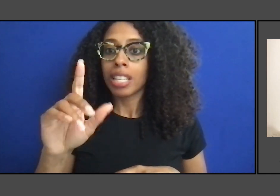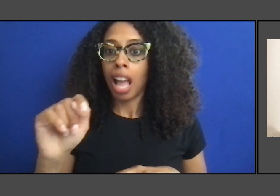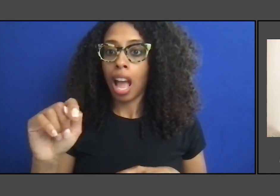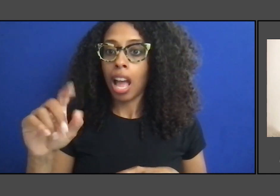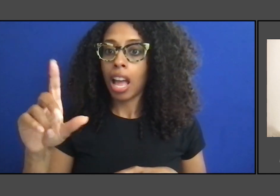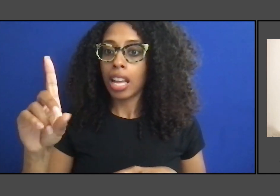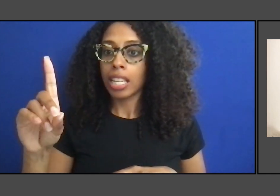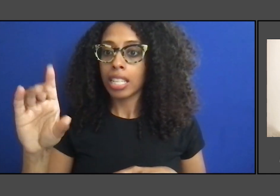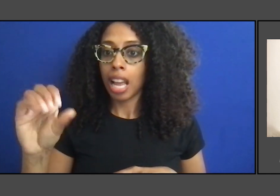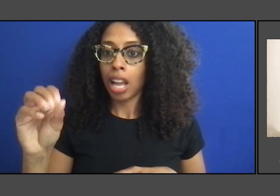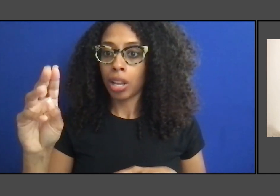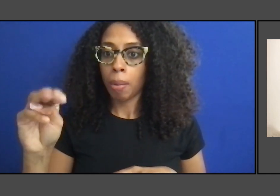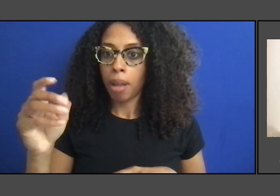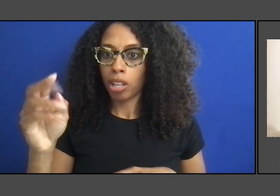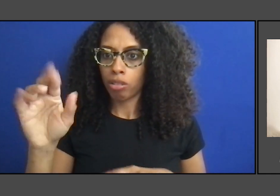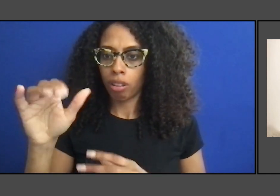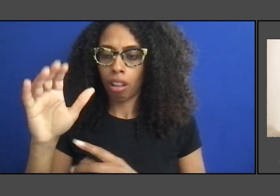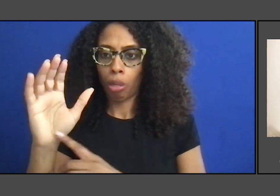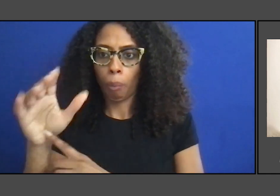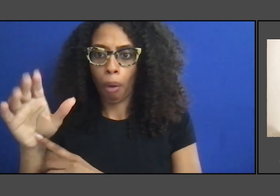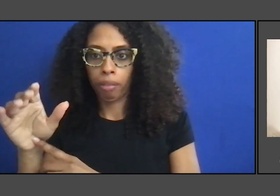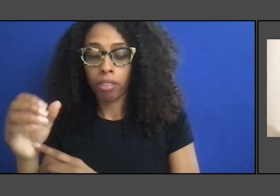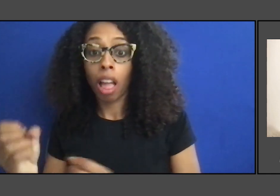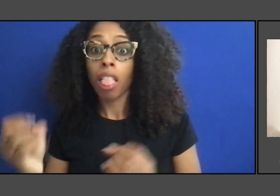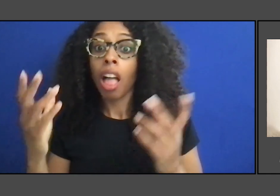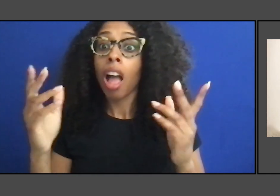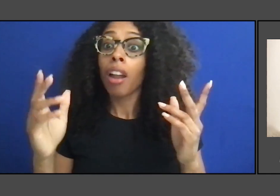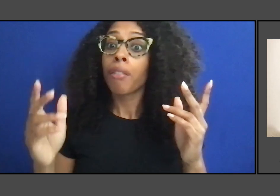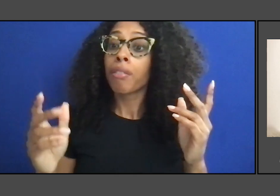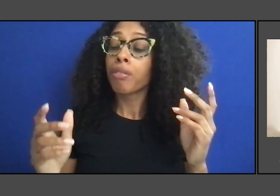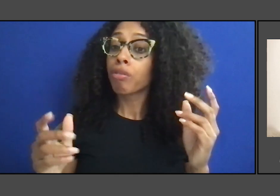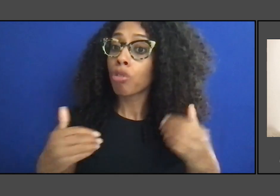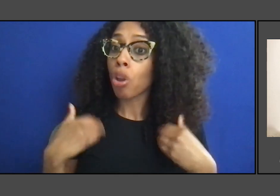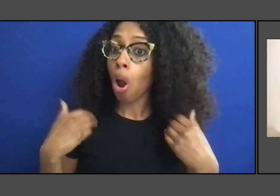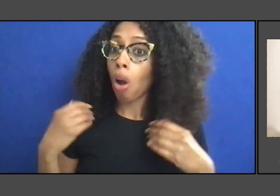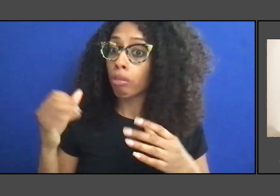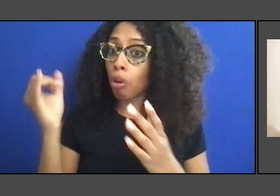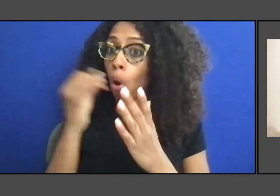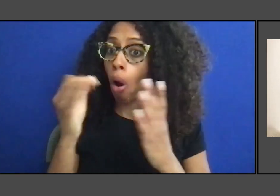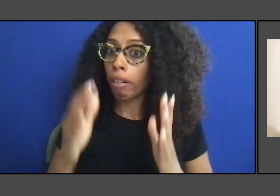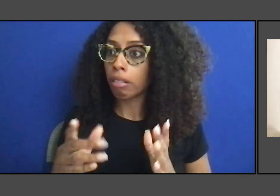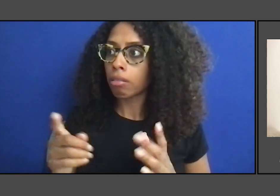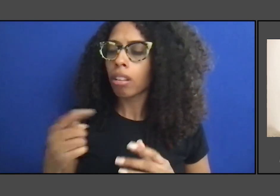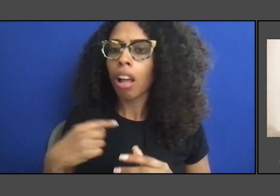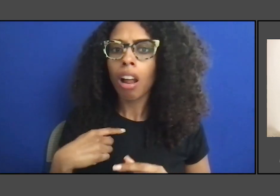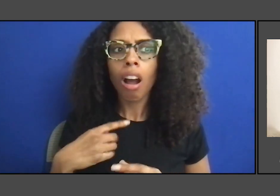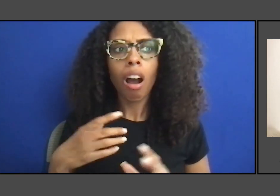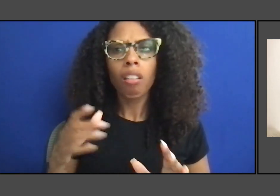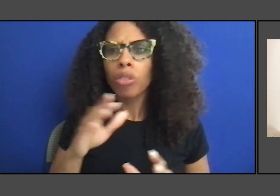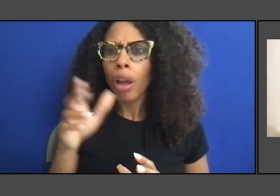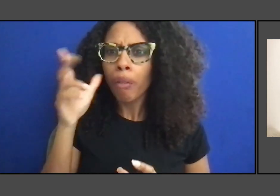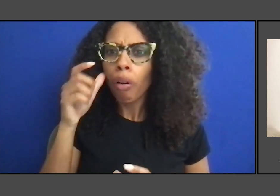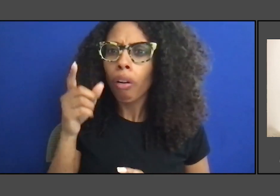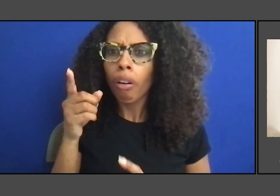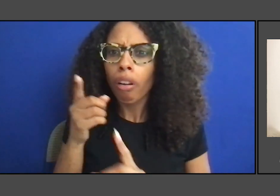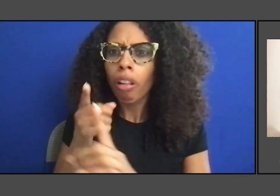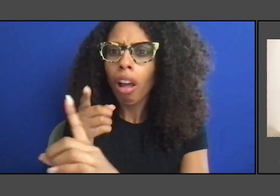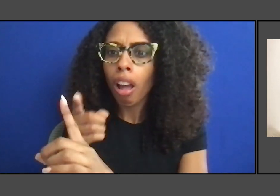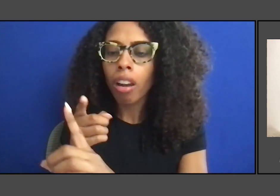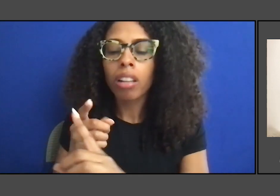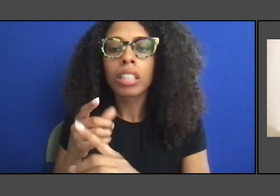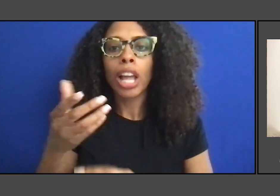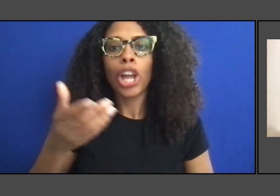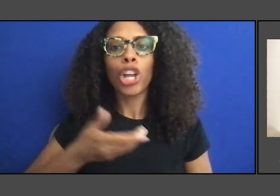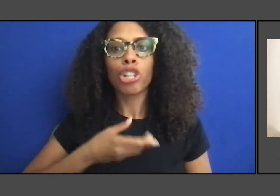they had never heard of Hazel Scott, and what introduced them to Hazel Scott was a segment on the Grammys when